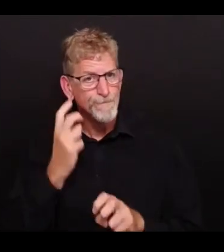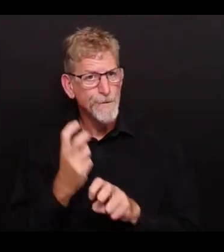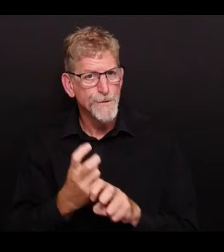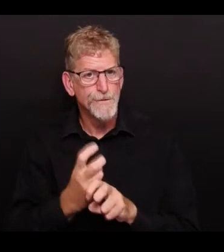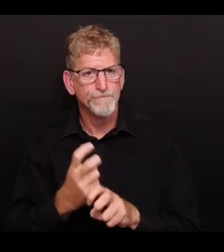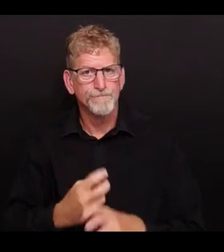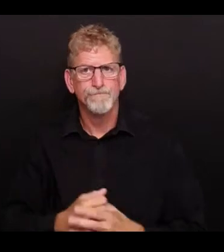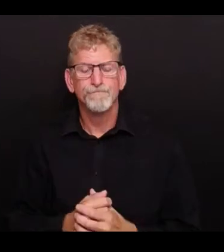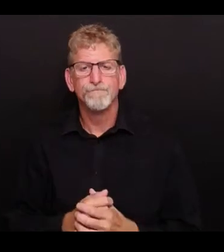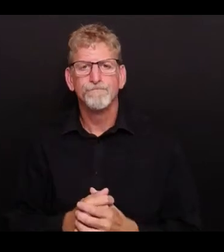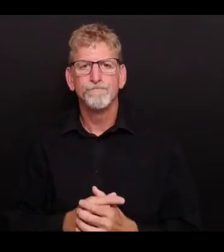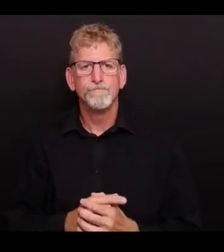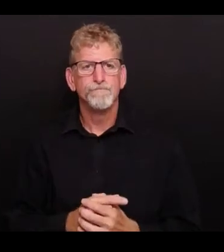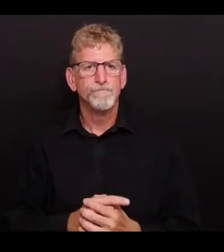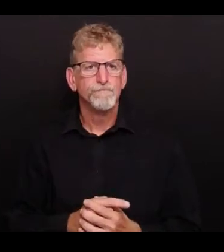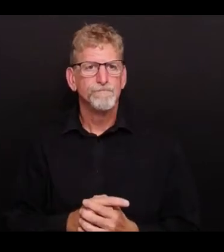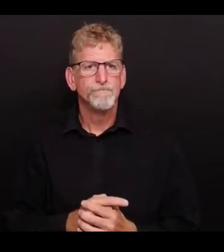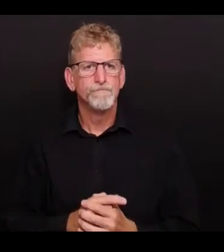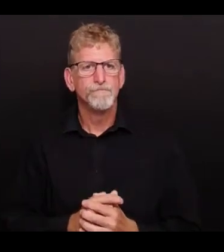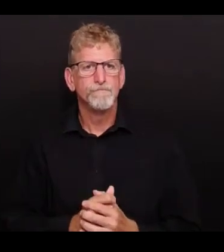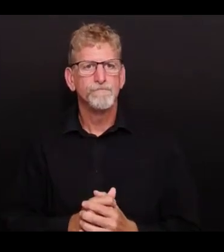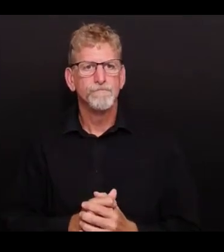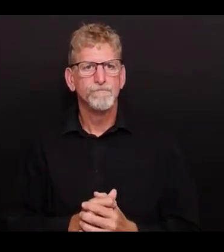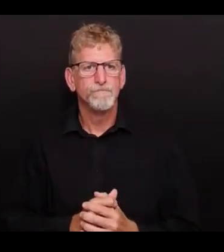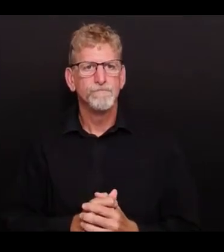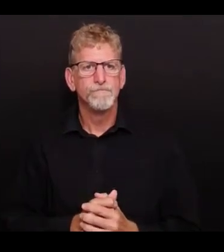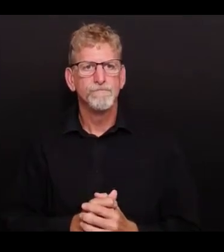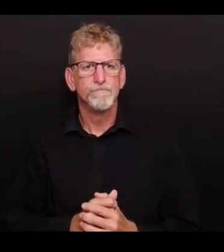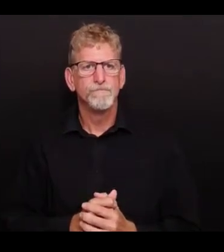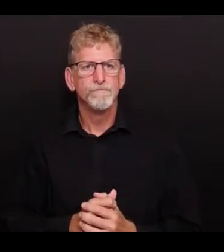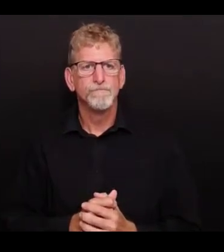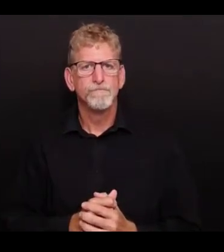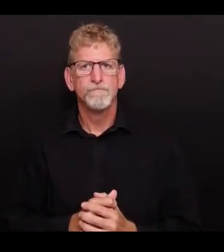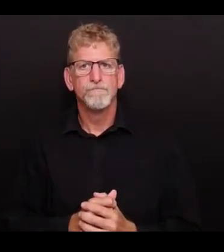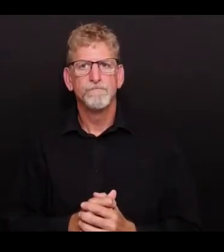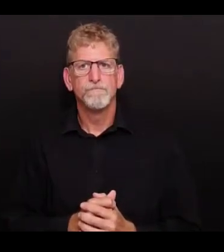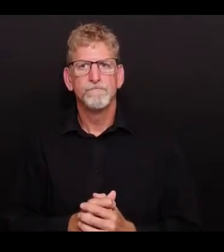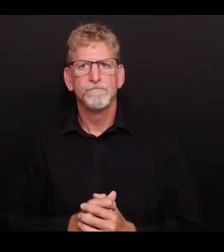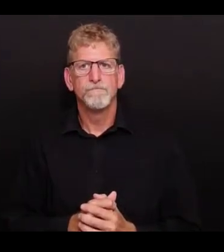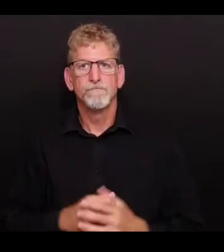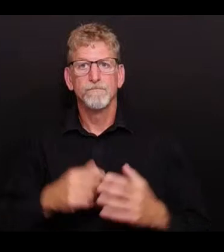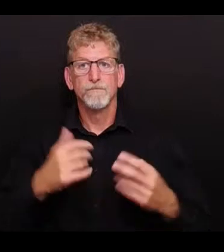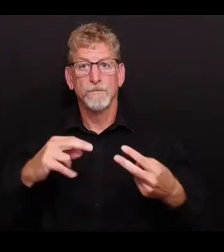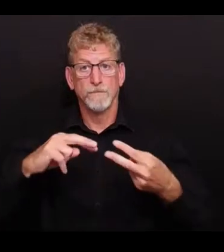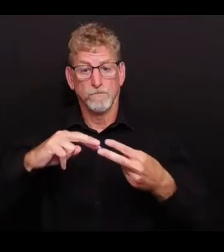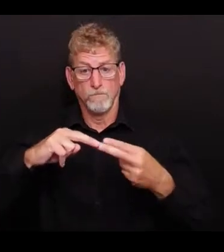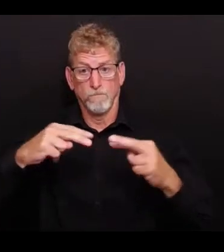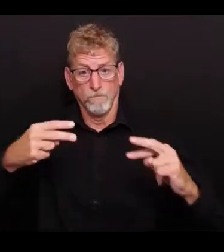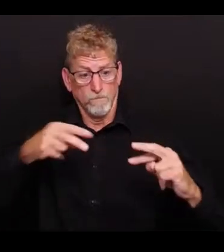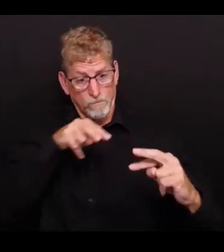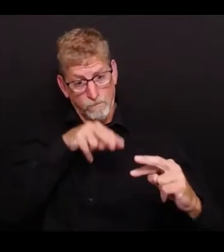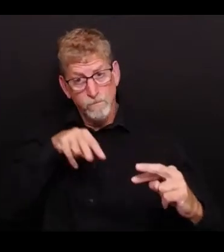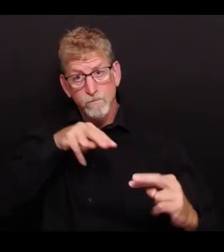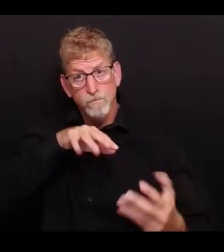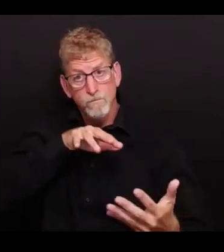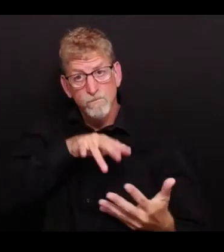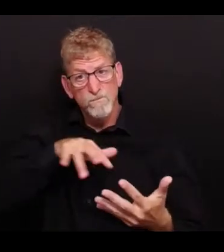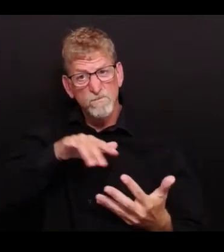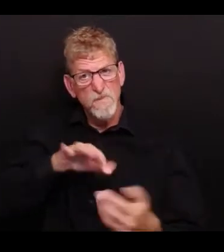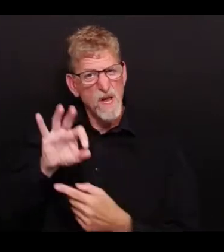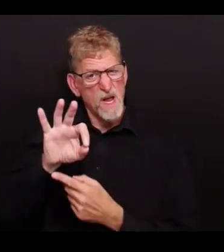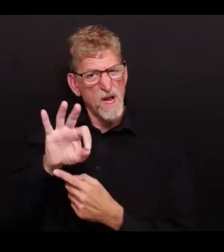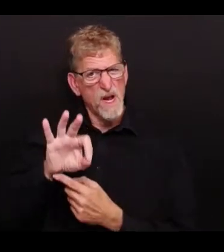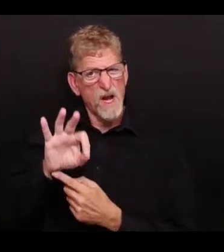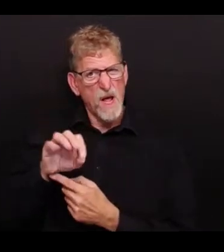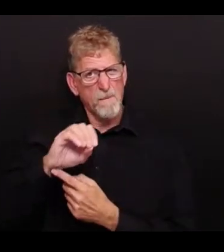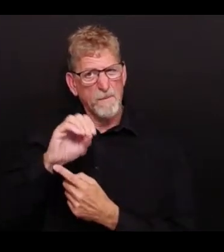All the specimens that we've done whole genome sequencing on since the middle of July, nearly 99% have been the Delta